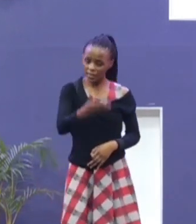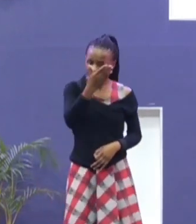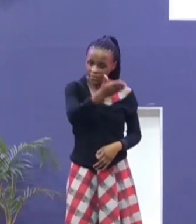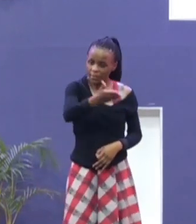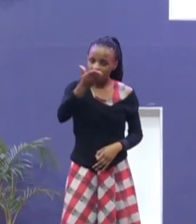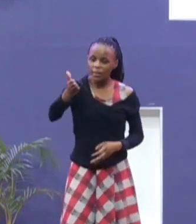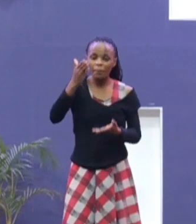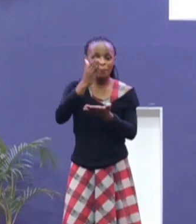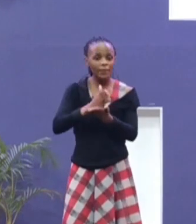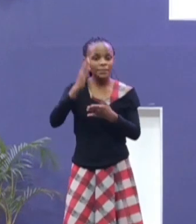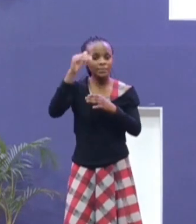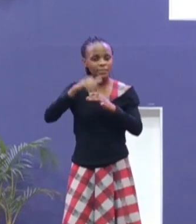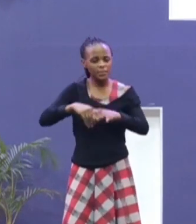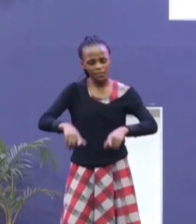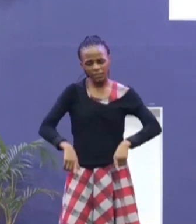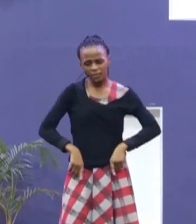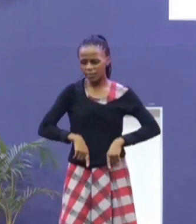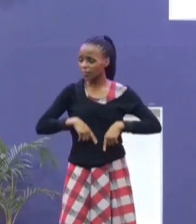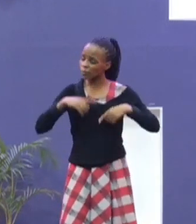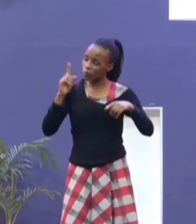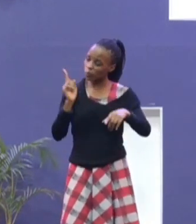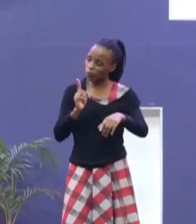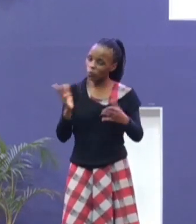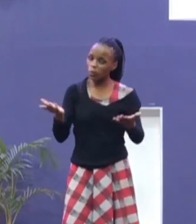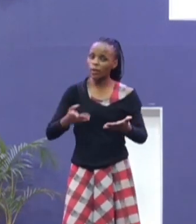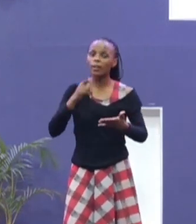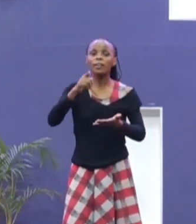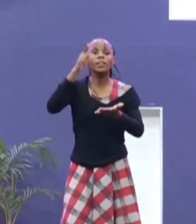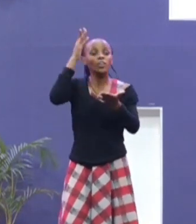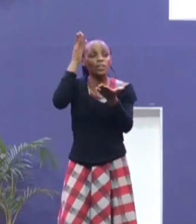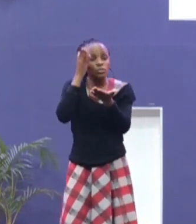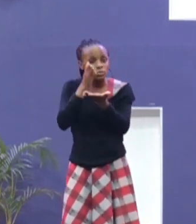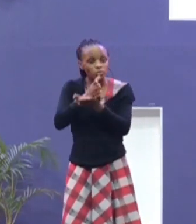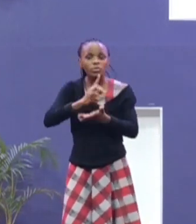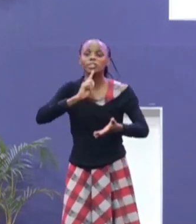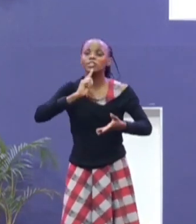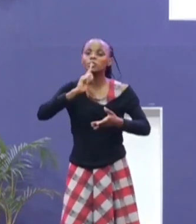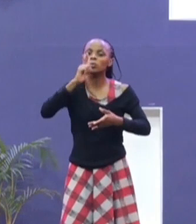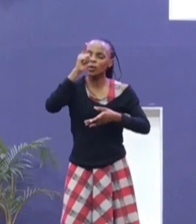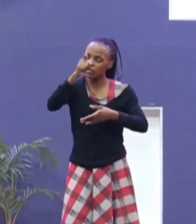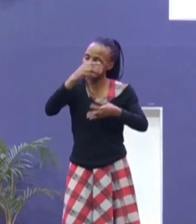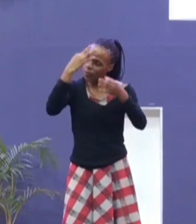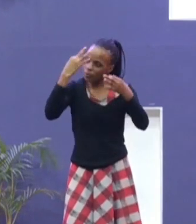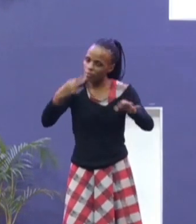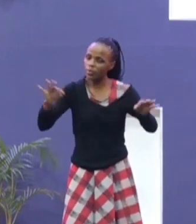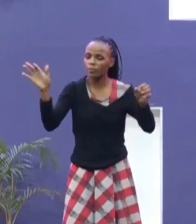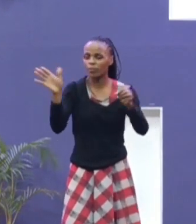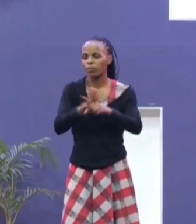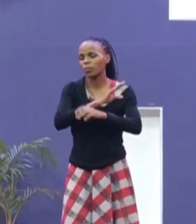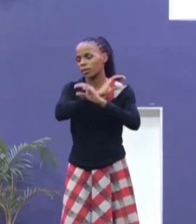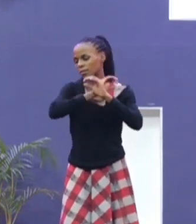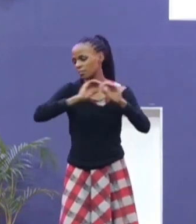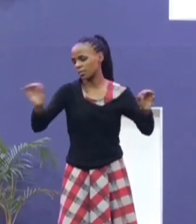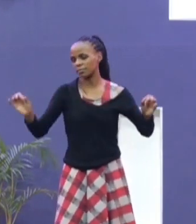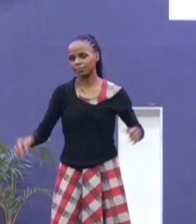life where you have conked sure that you are not yet free. Waliwe bifumbulamu wokakasiza